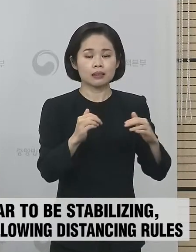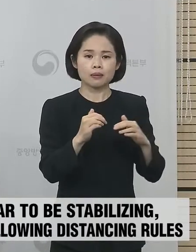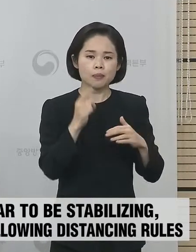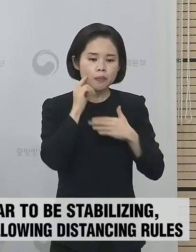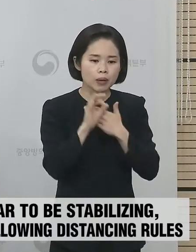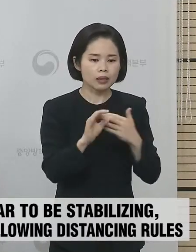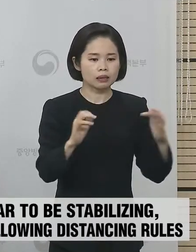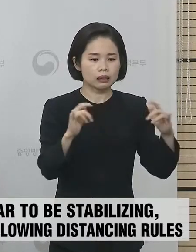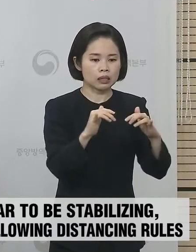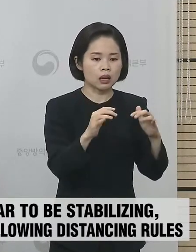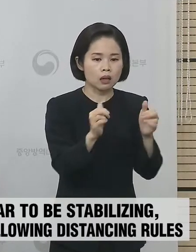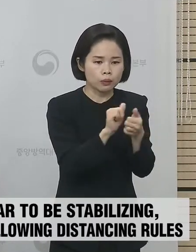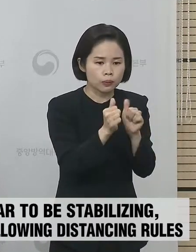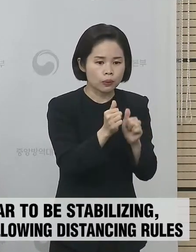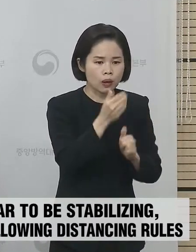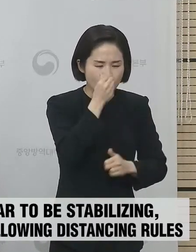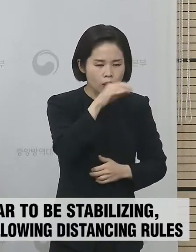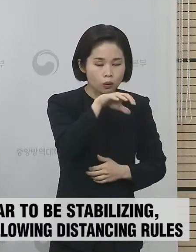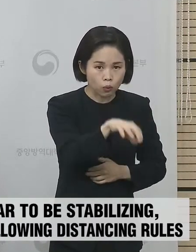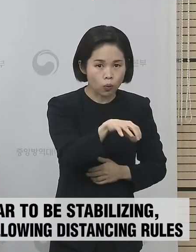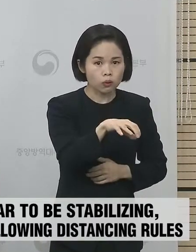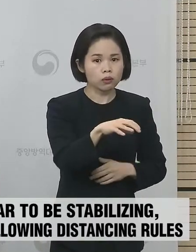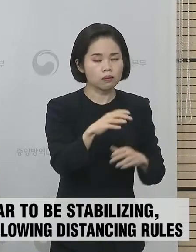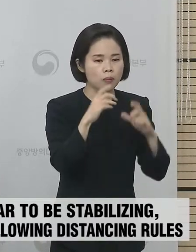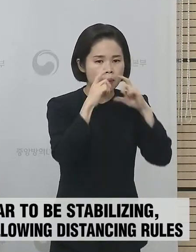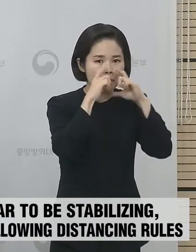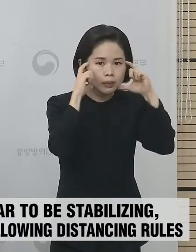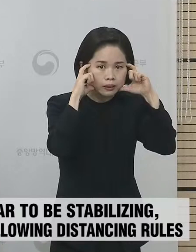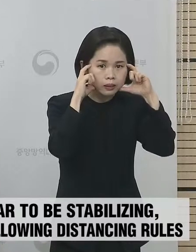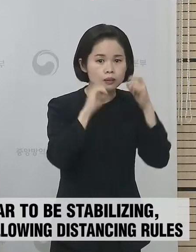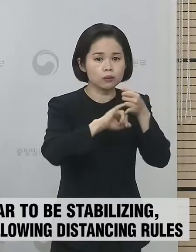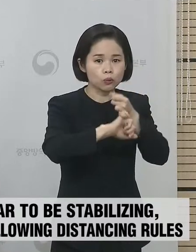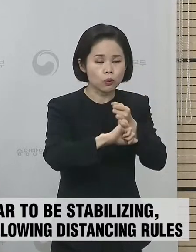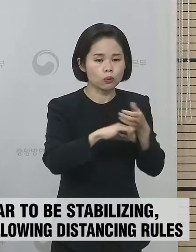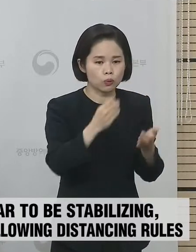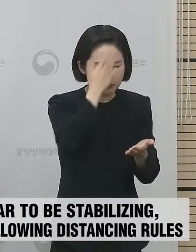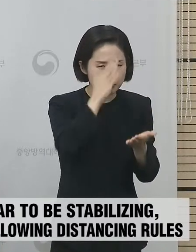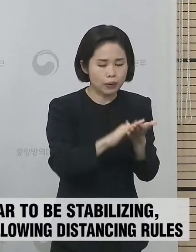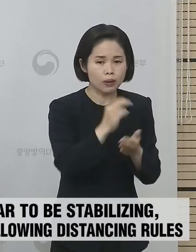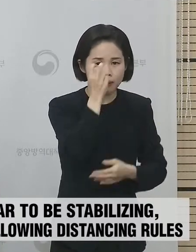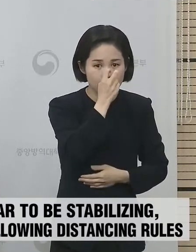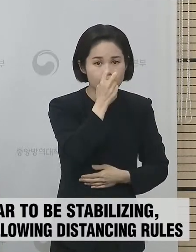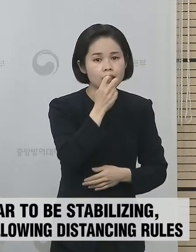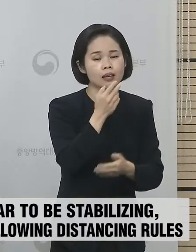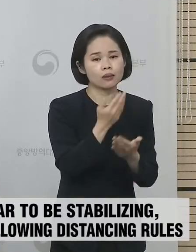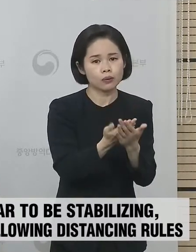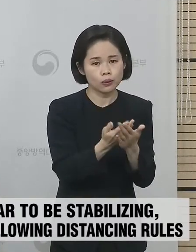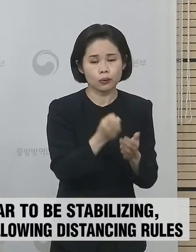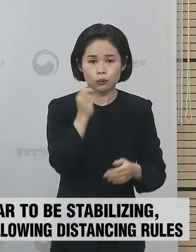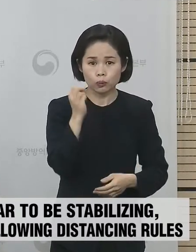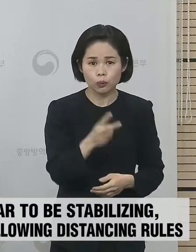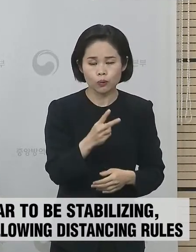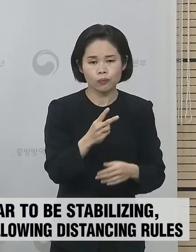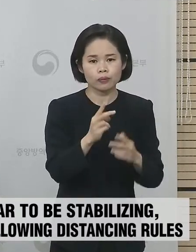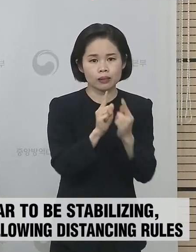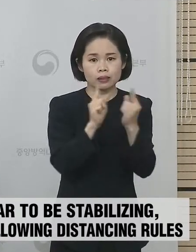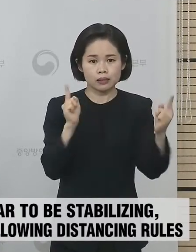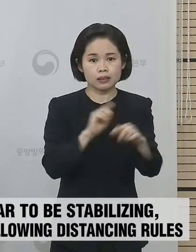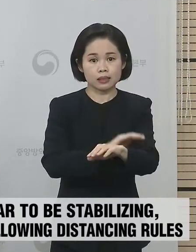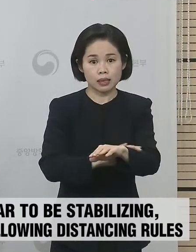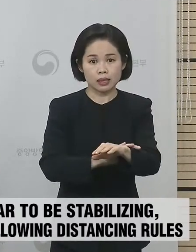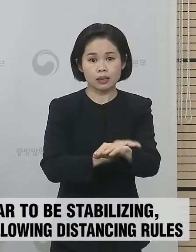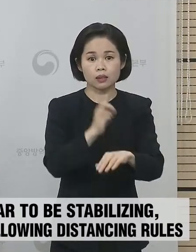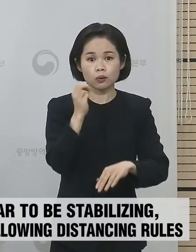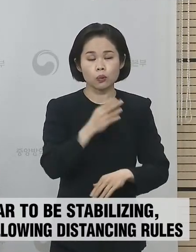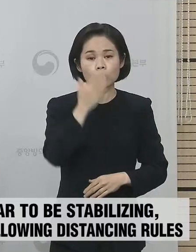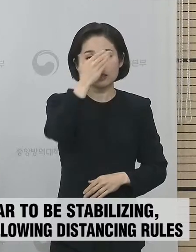vaccine against the virus. So please check your temperature on a regular basis, on a daily basis, and and please refrain from visiting confined,